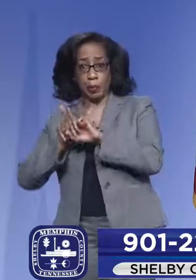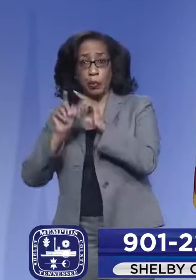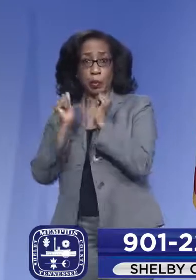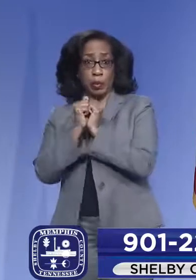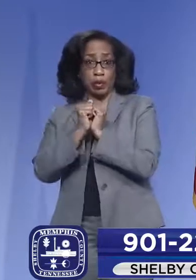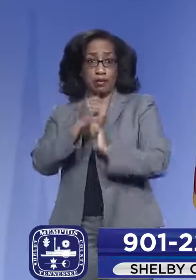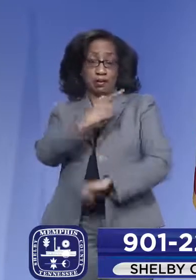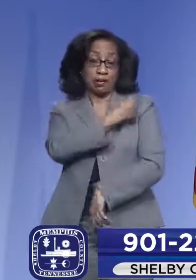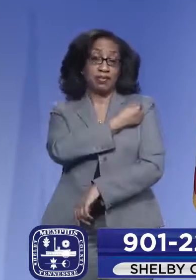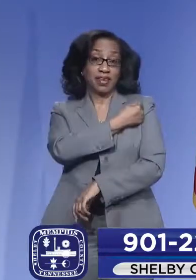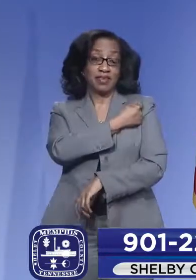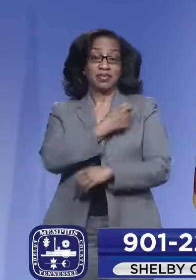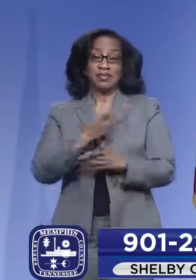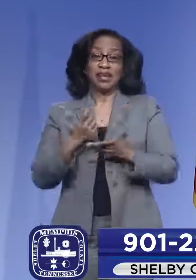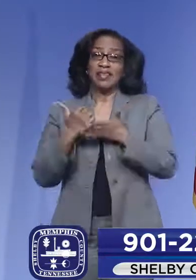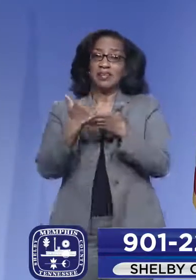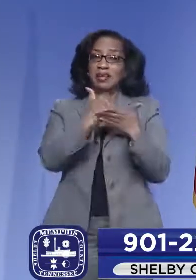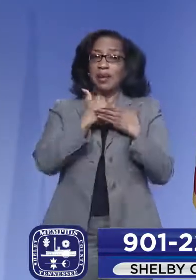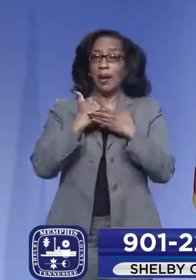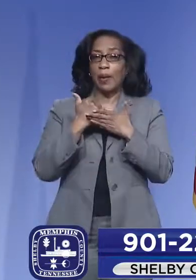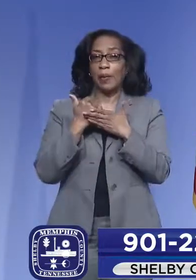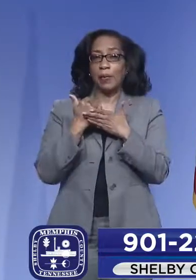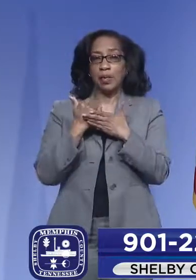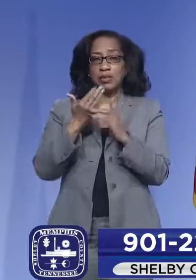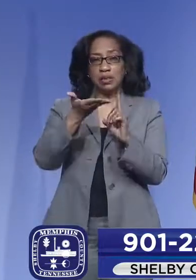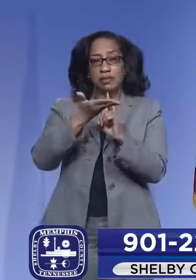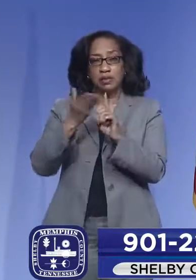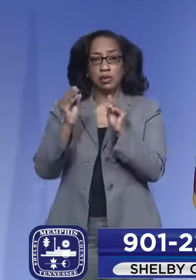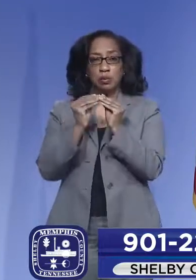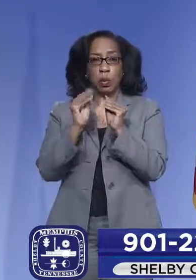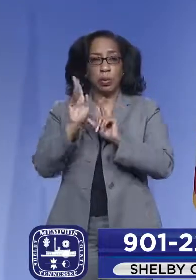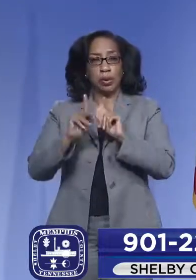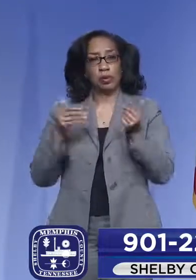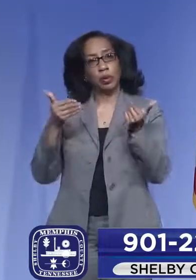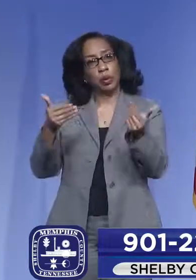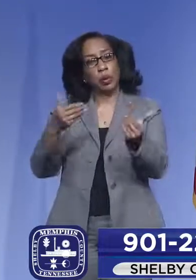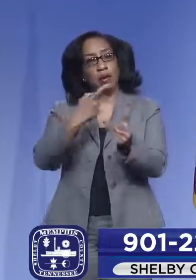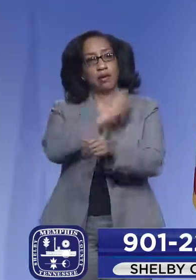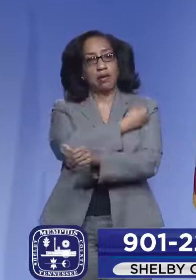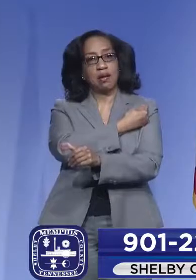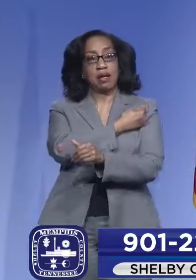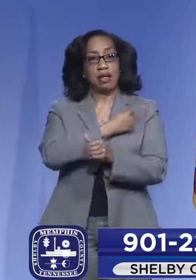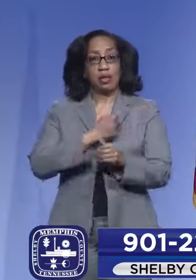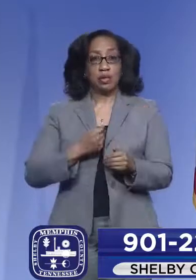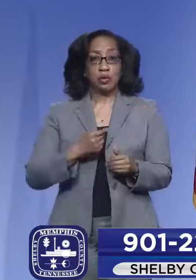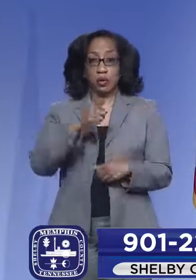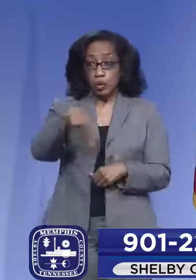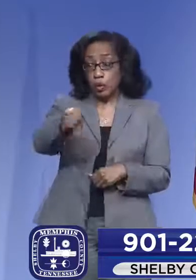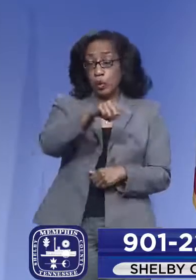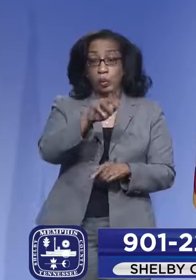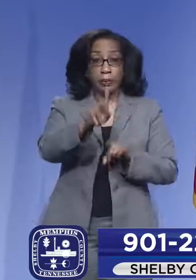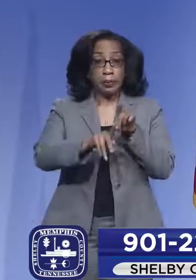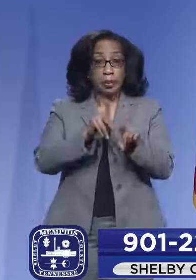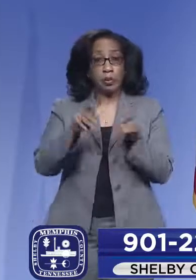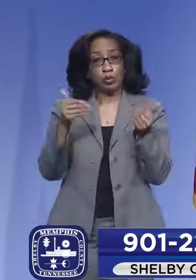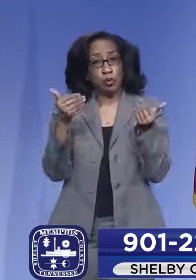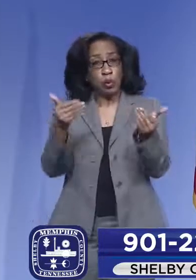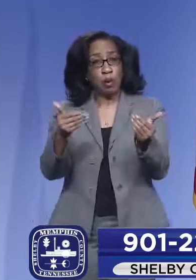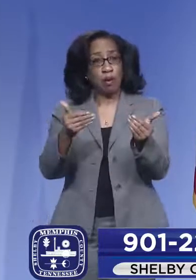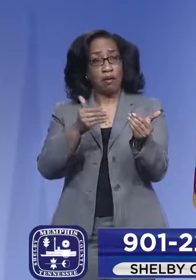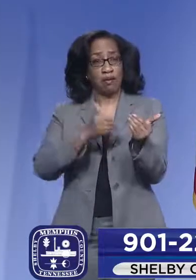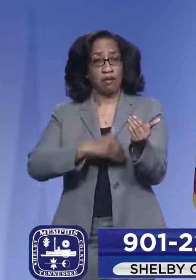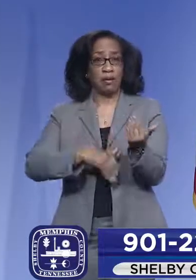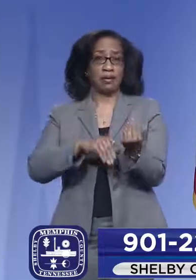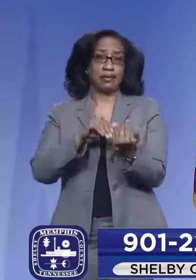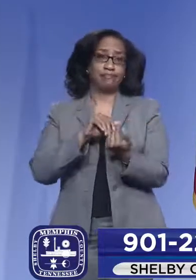think that is how we're going to be able to get more people through, is at the grassroots level, potentially smaller level engagements